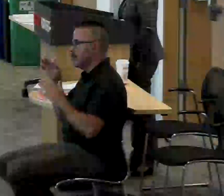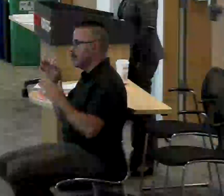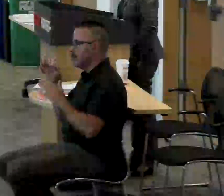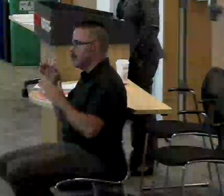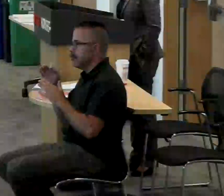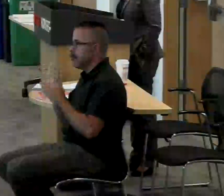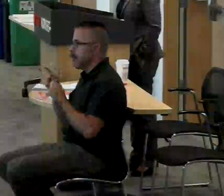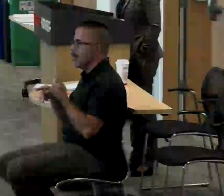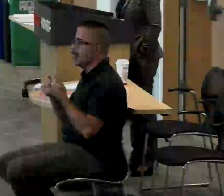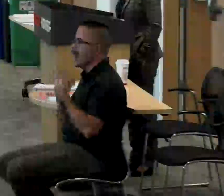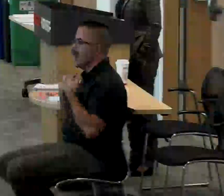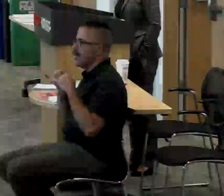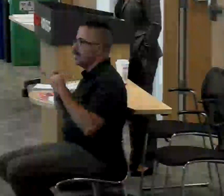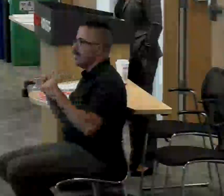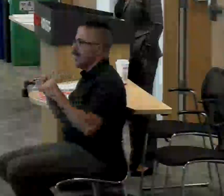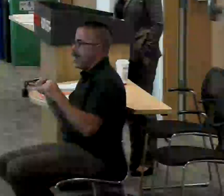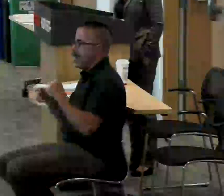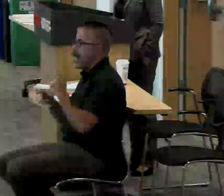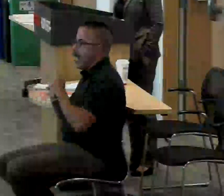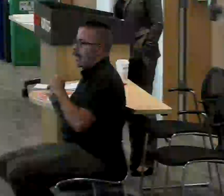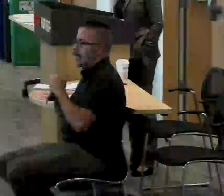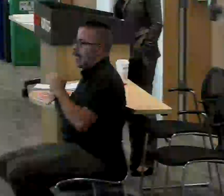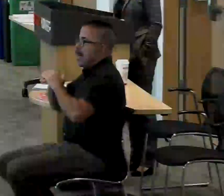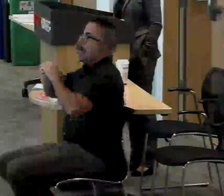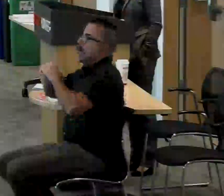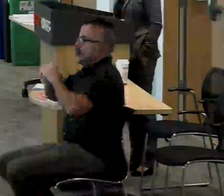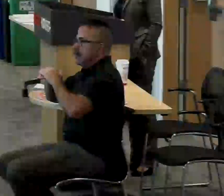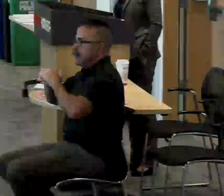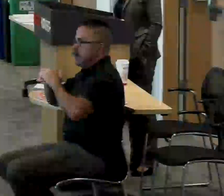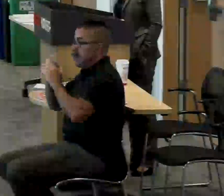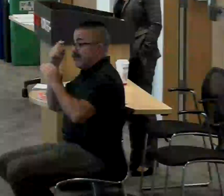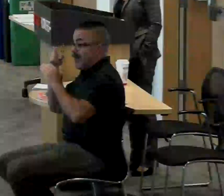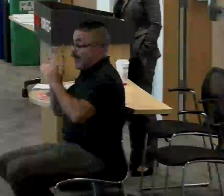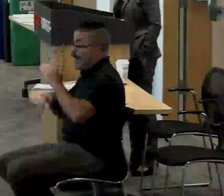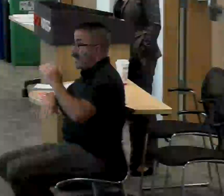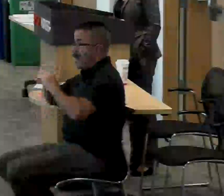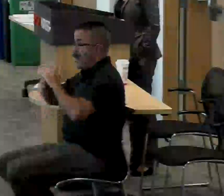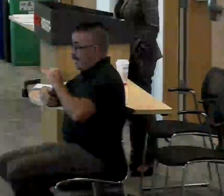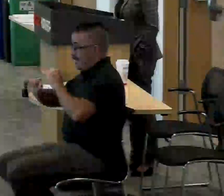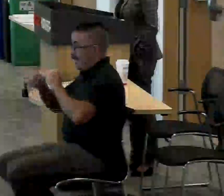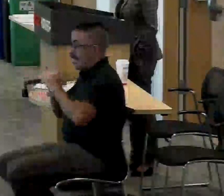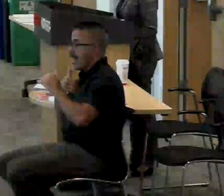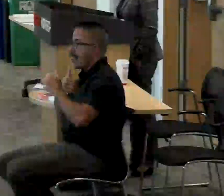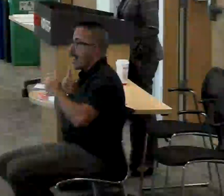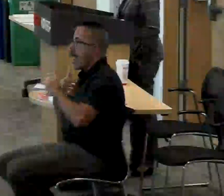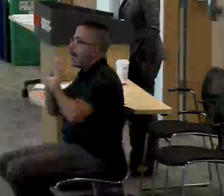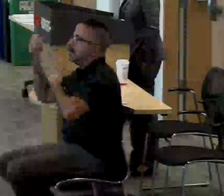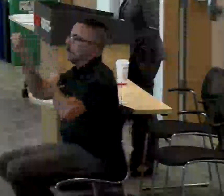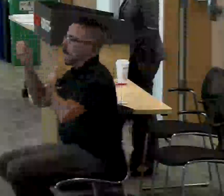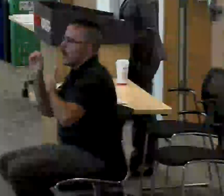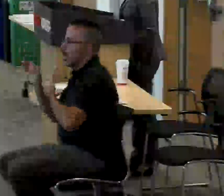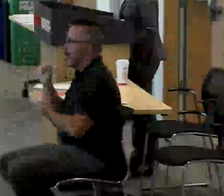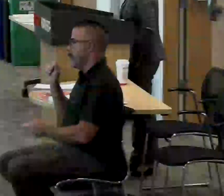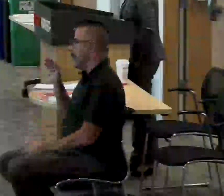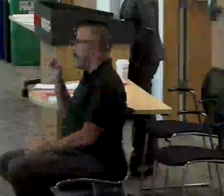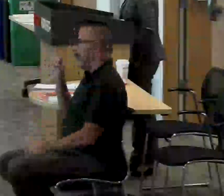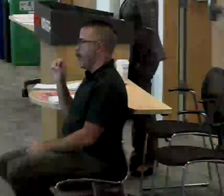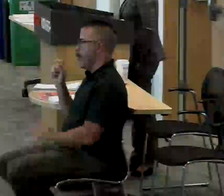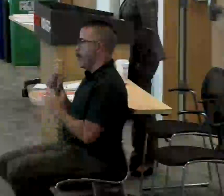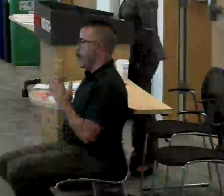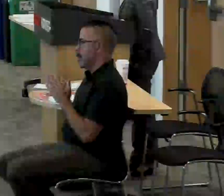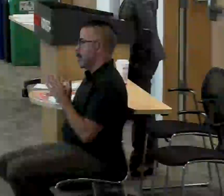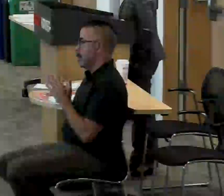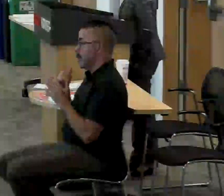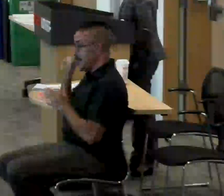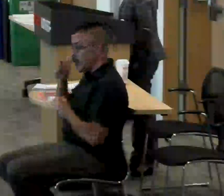limit. And I want to note that that limit still exists outside of ABLE accounts. If you have an ABLE account, it